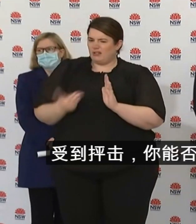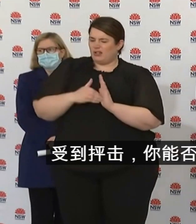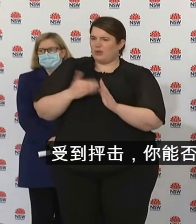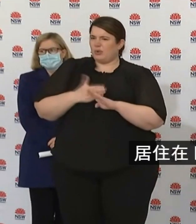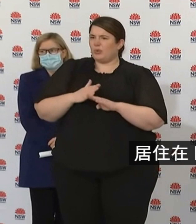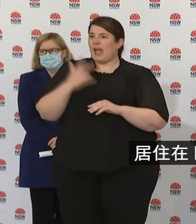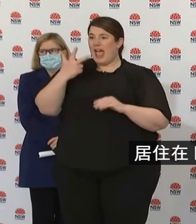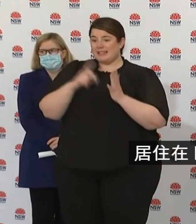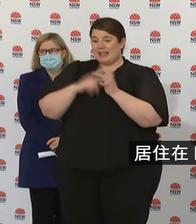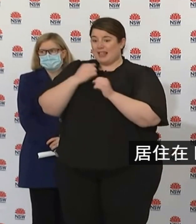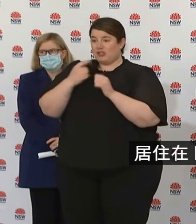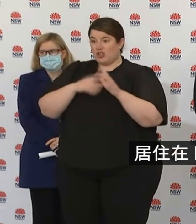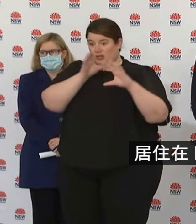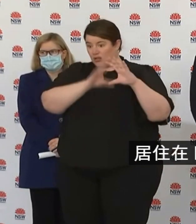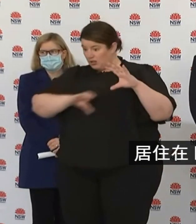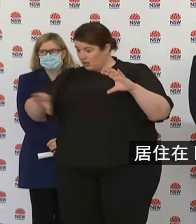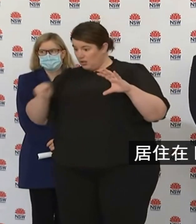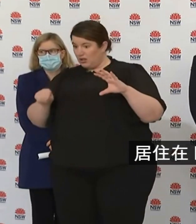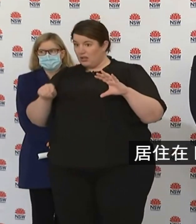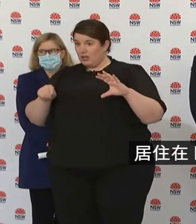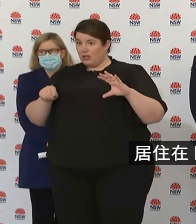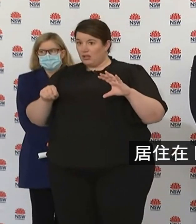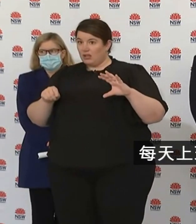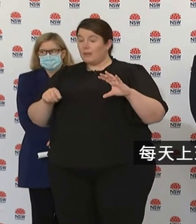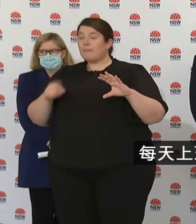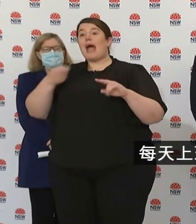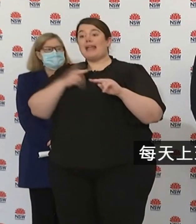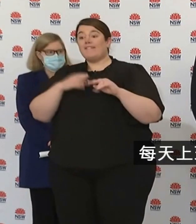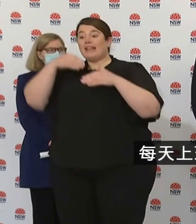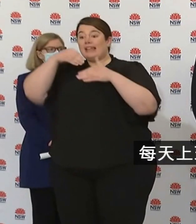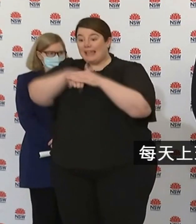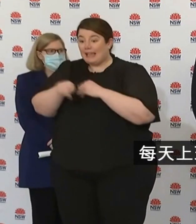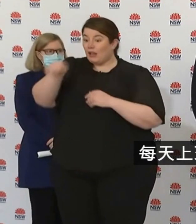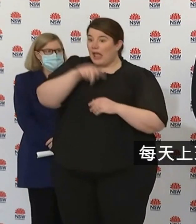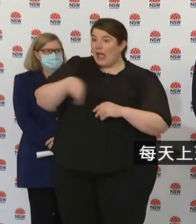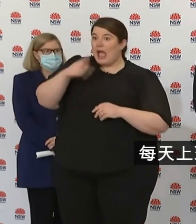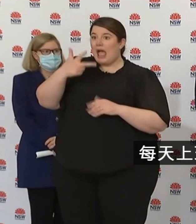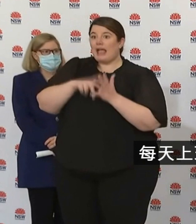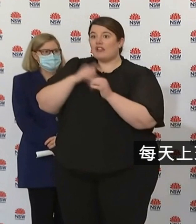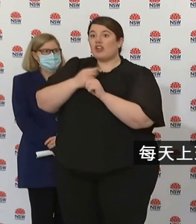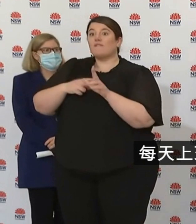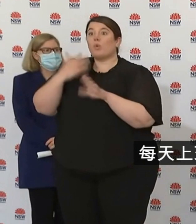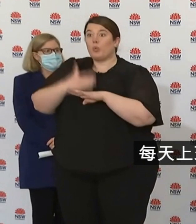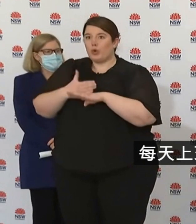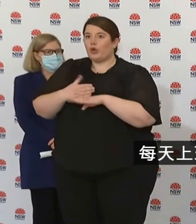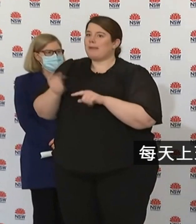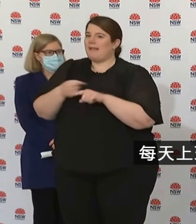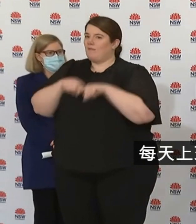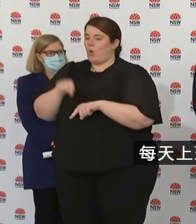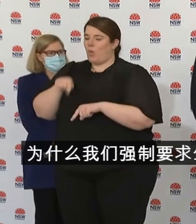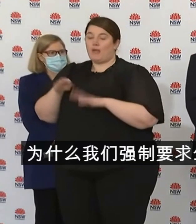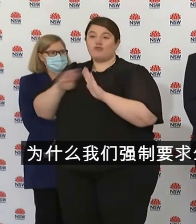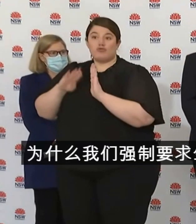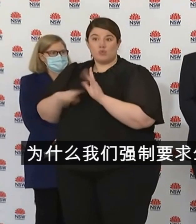8 LGAs apply to people who live outside the LGAs but are going into the LGAs for work every day? Obviously, part